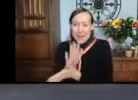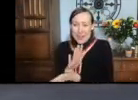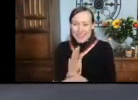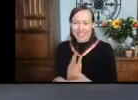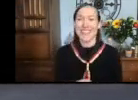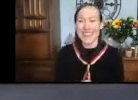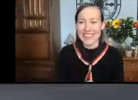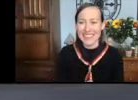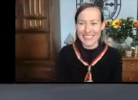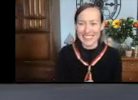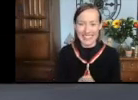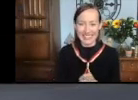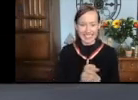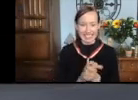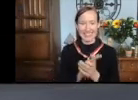super happy. Okay.